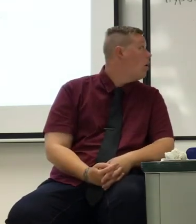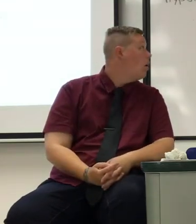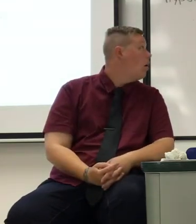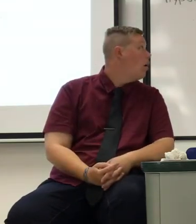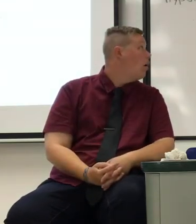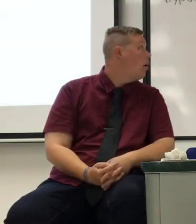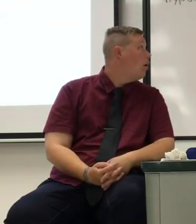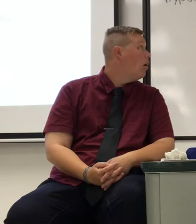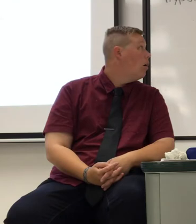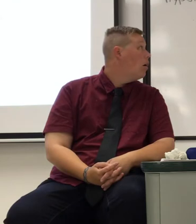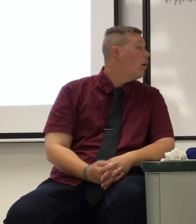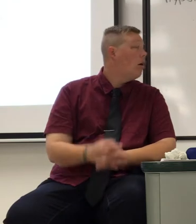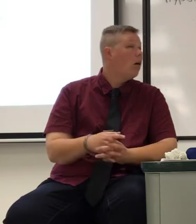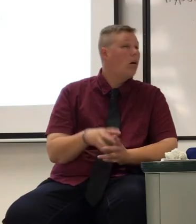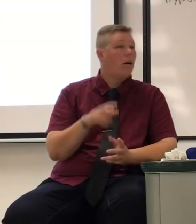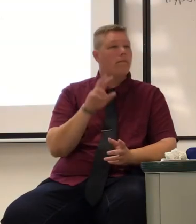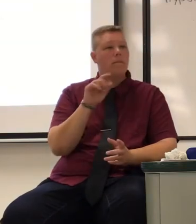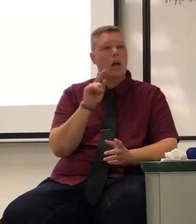connection.